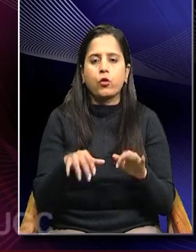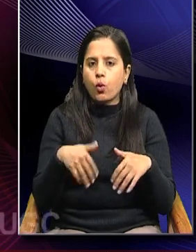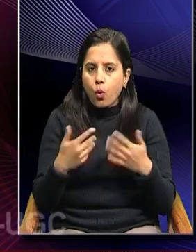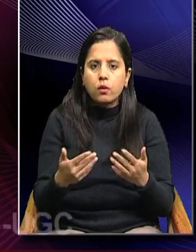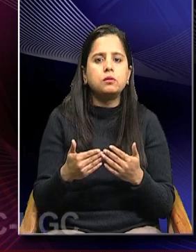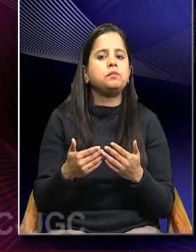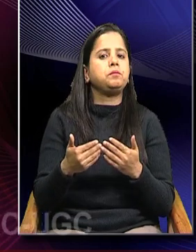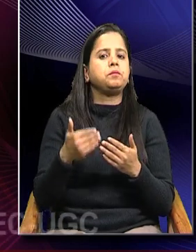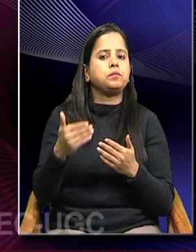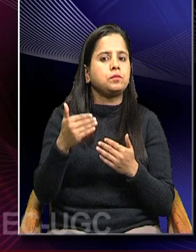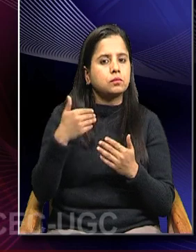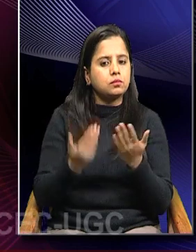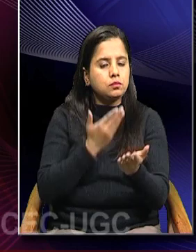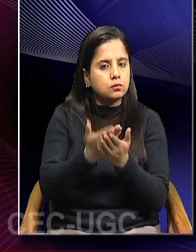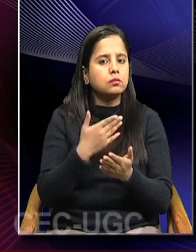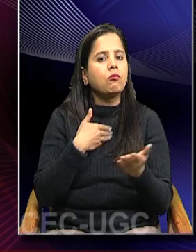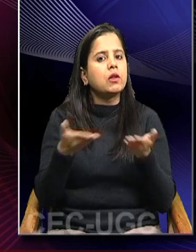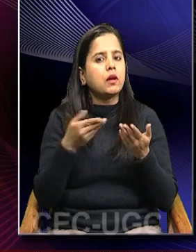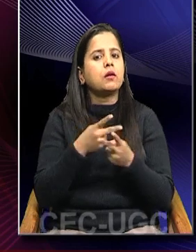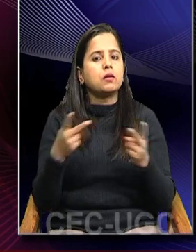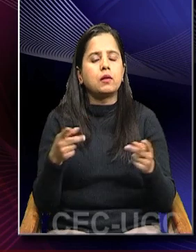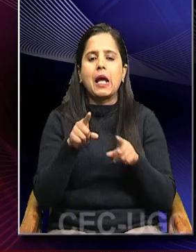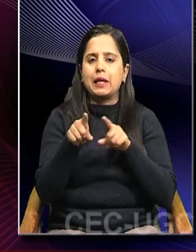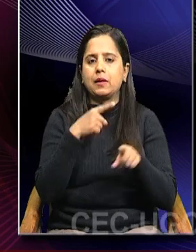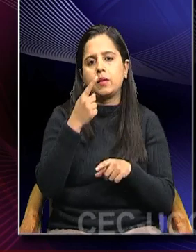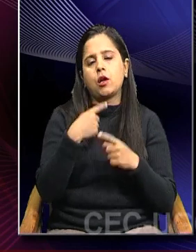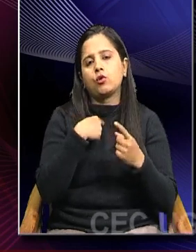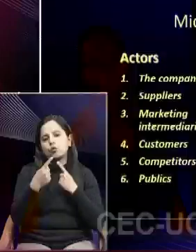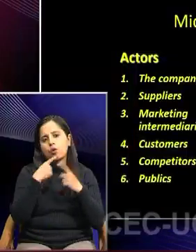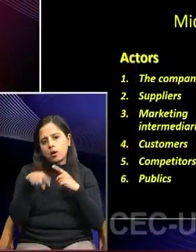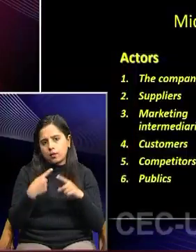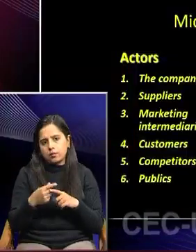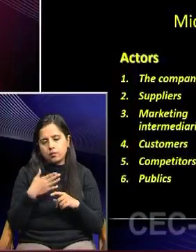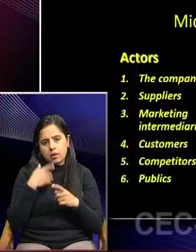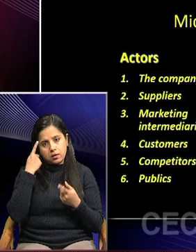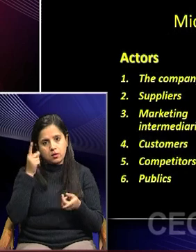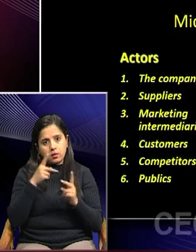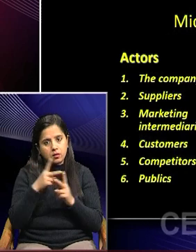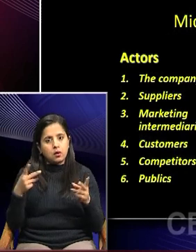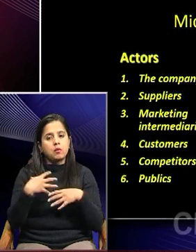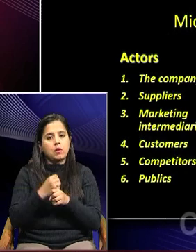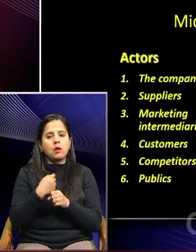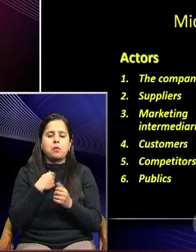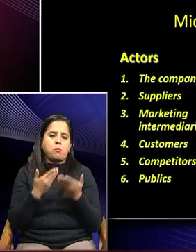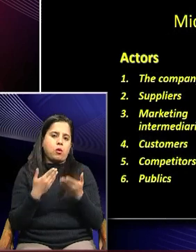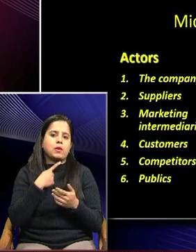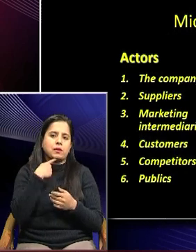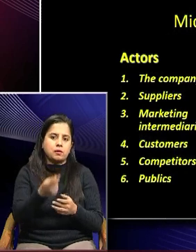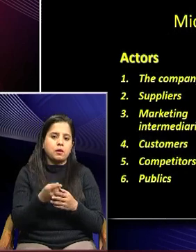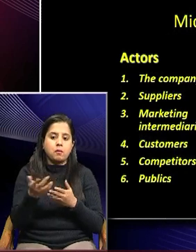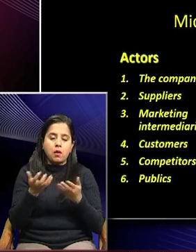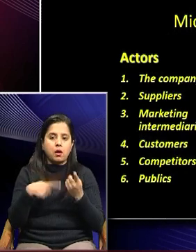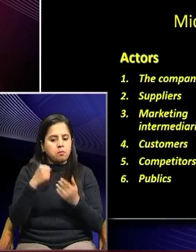of offering my services. So suppose if I talk about my strategy formulations, I would say that